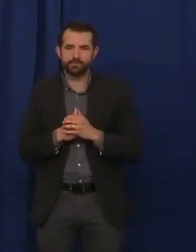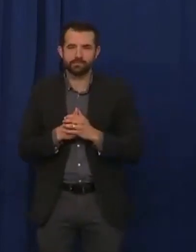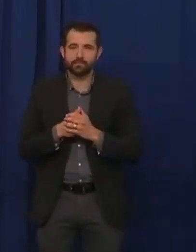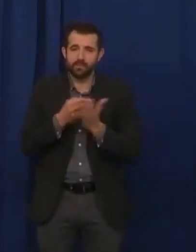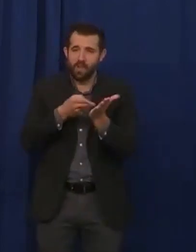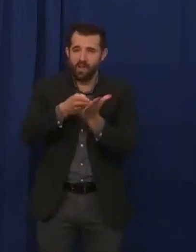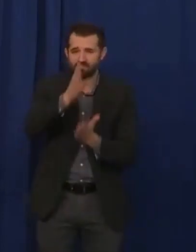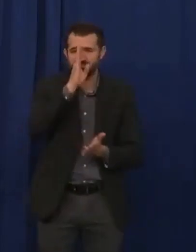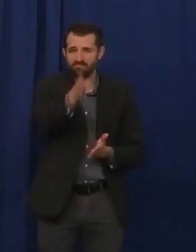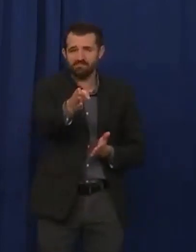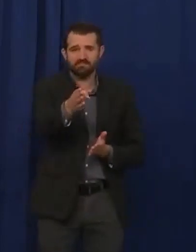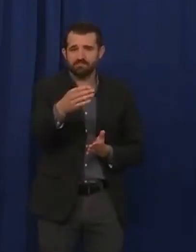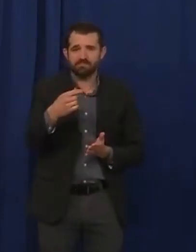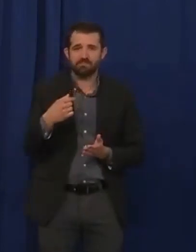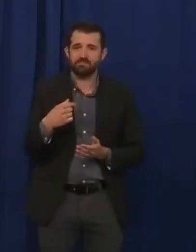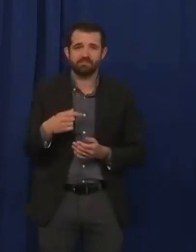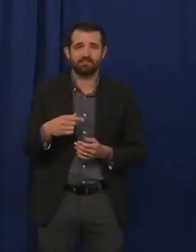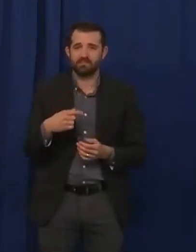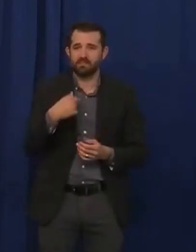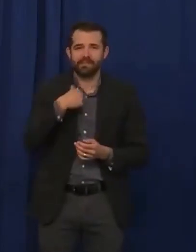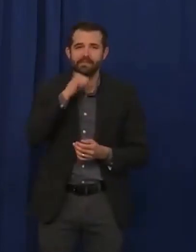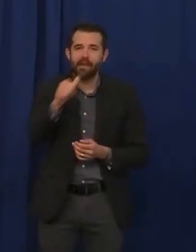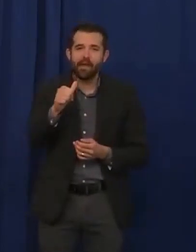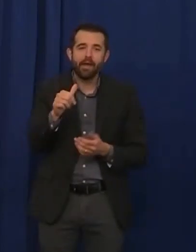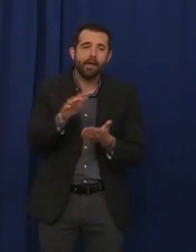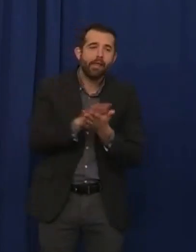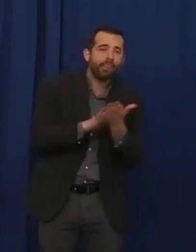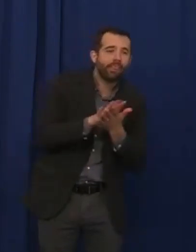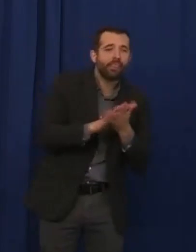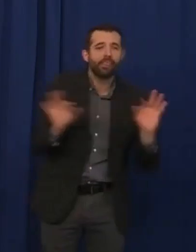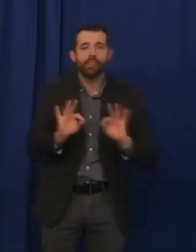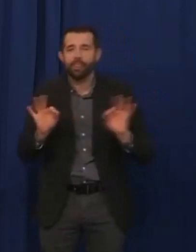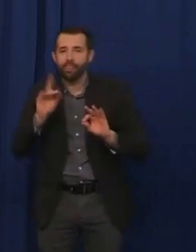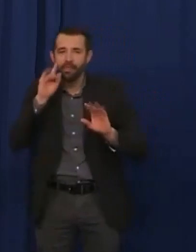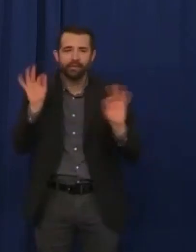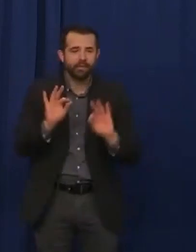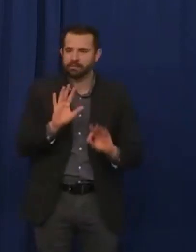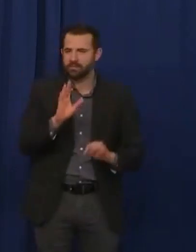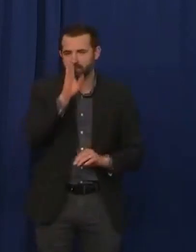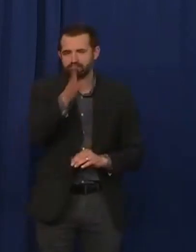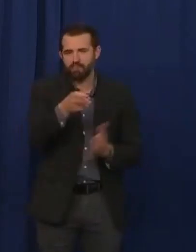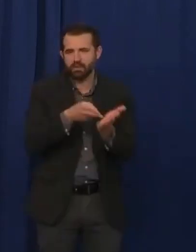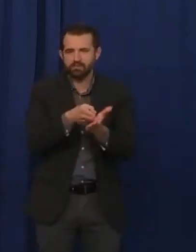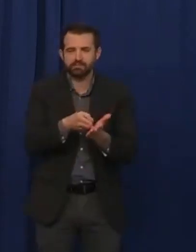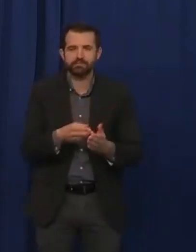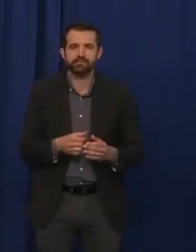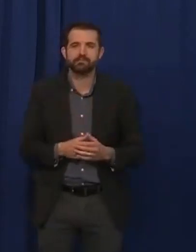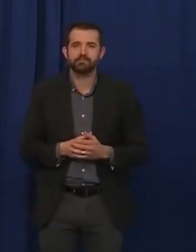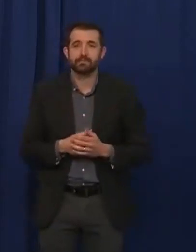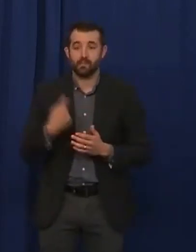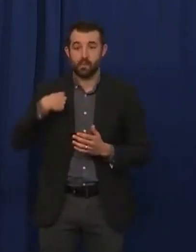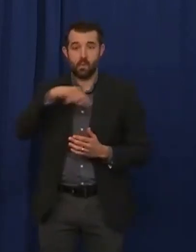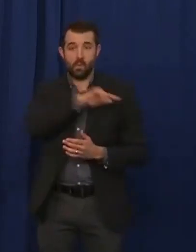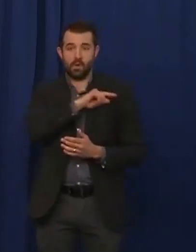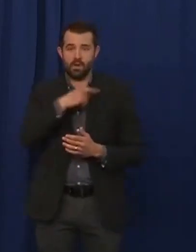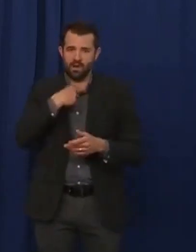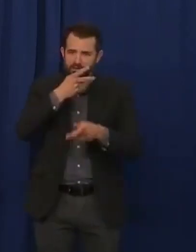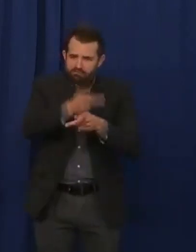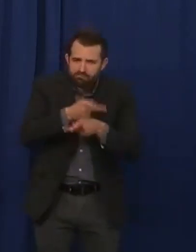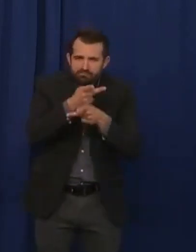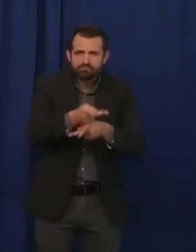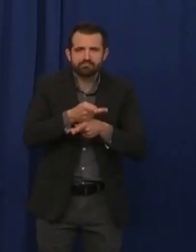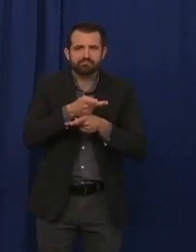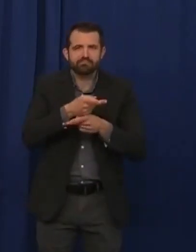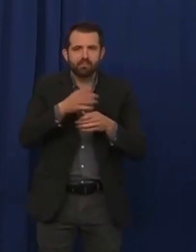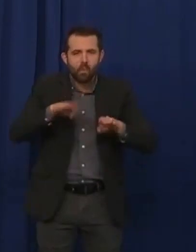I'm not going to sugarcoat it. Here in Maine, we are pursuing cautious reopening, tailored to